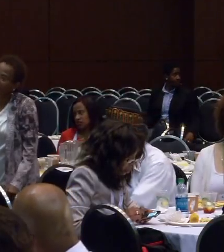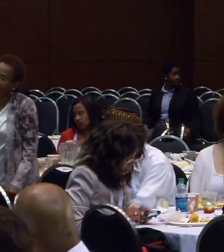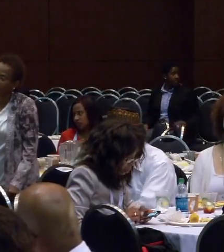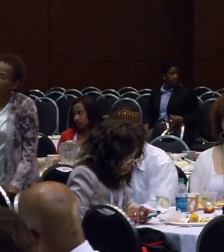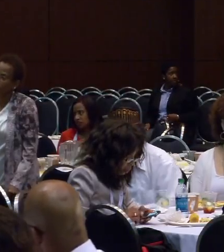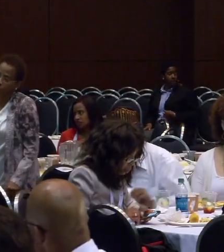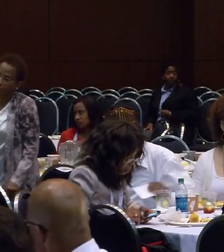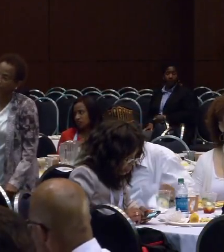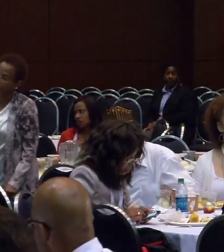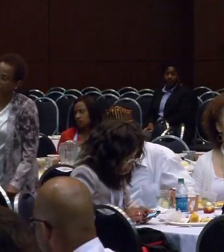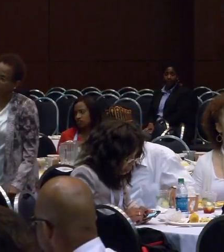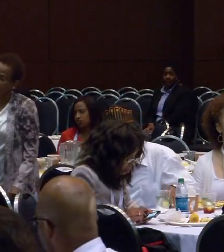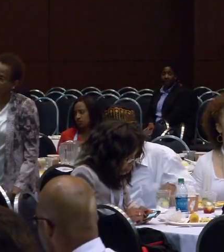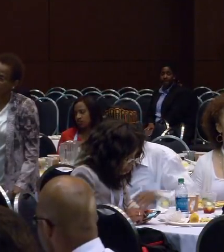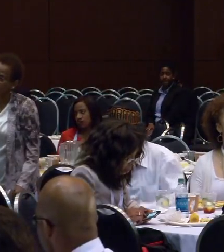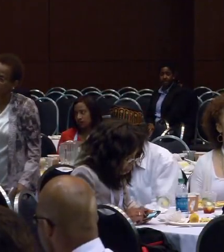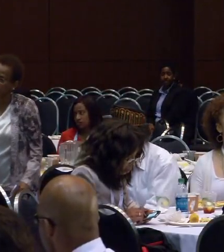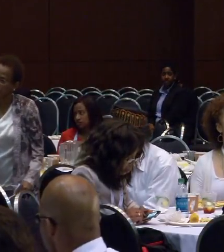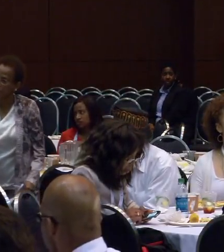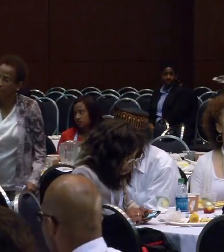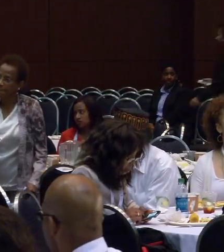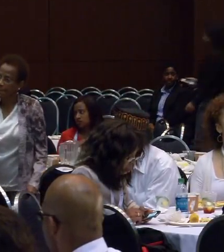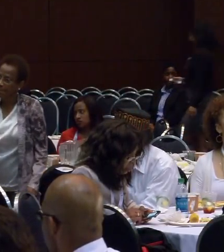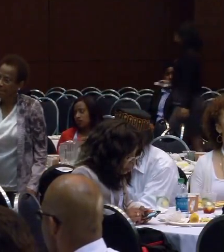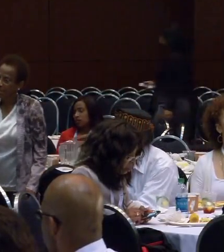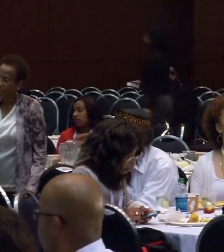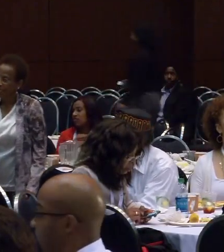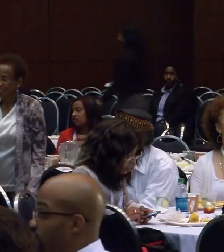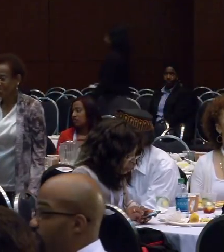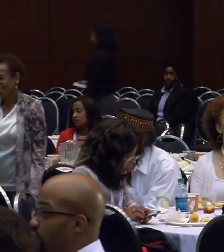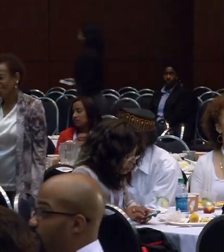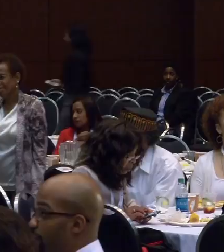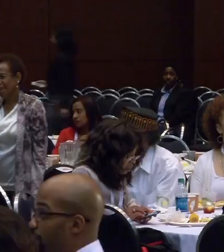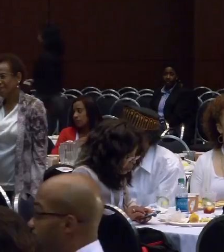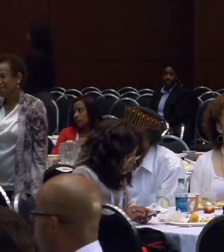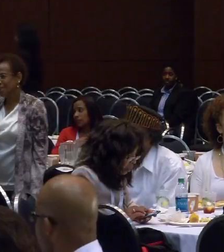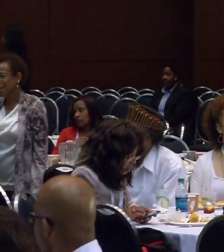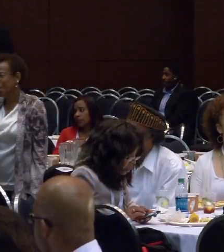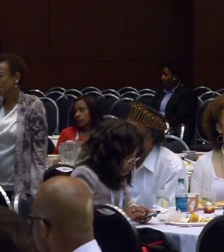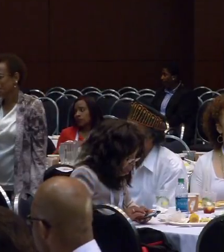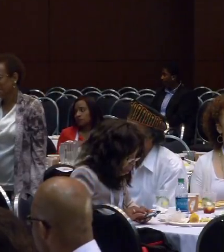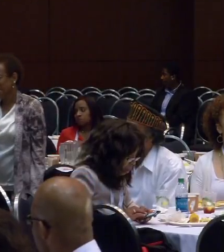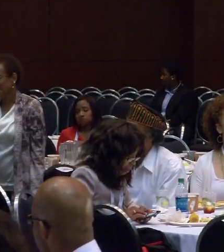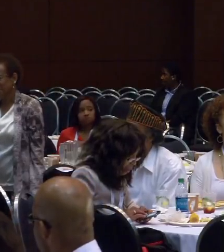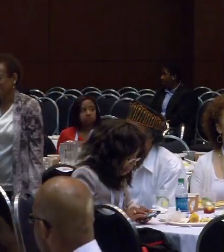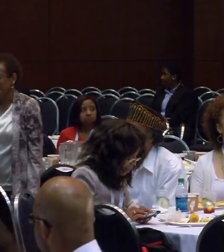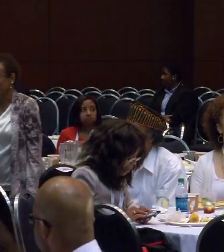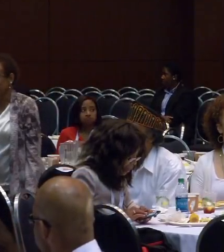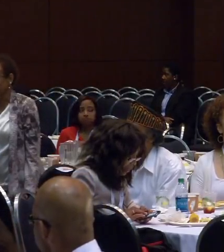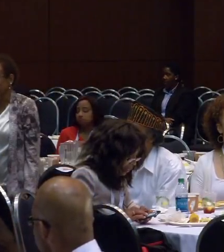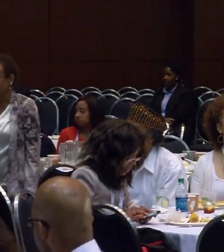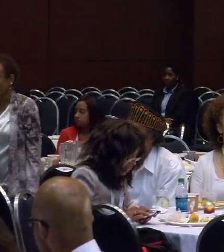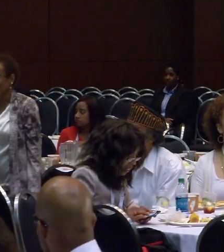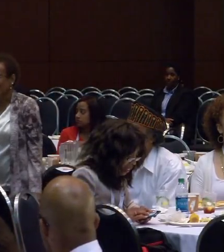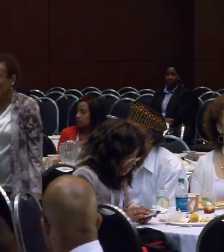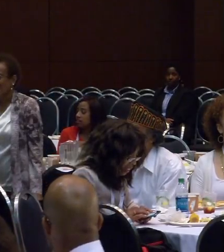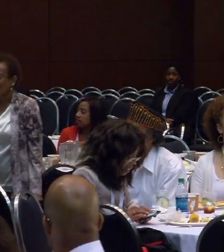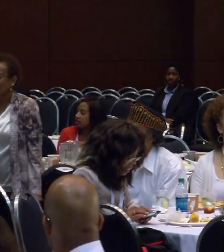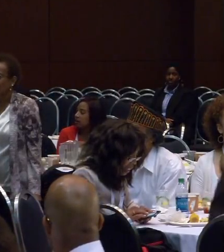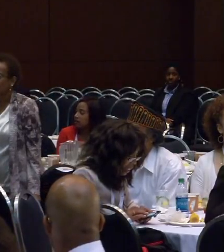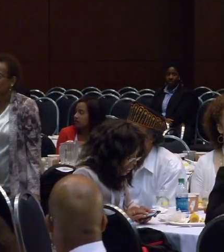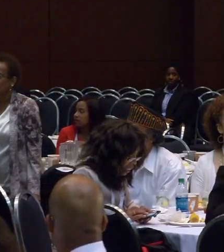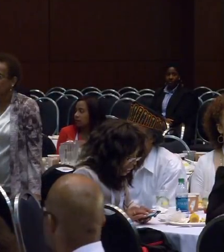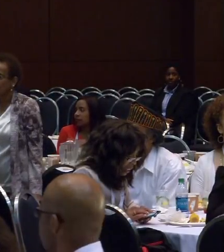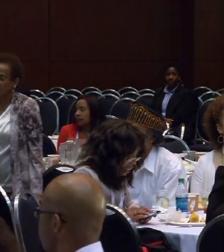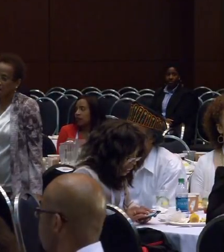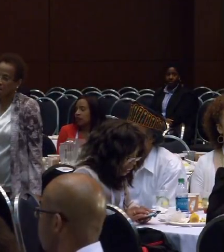on healing your own family relationships. Do they want to heal? That's the question I'm not sure of. Well, then you need to find